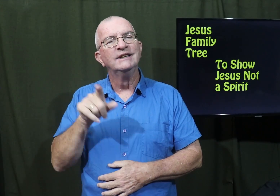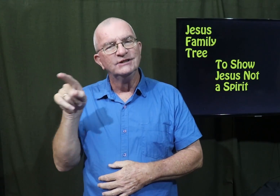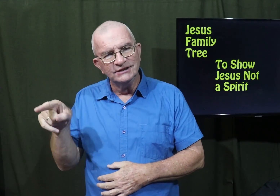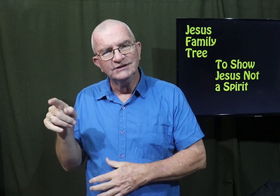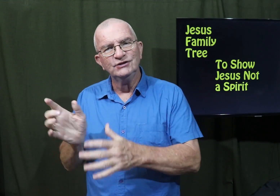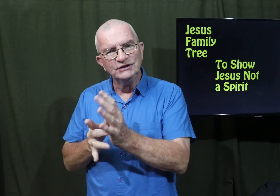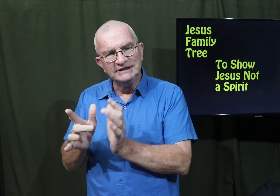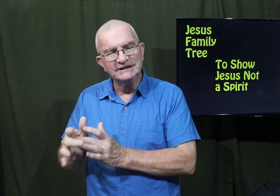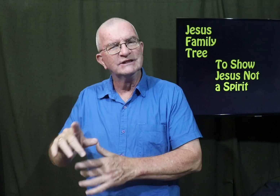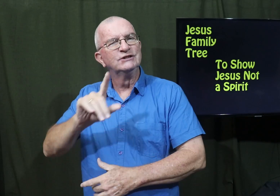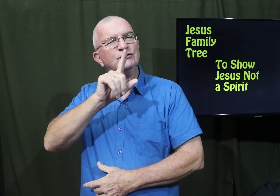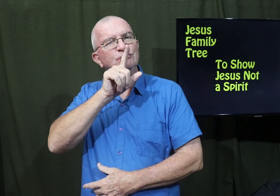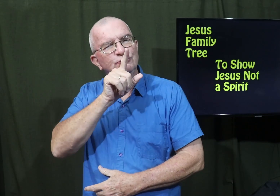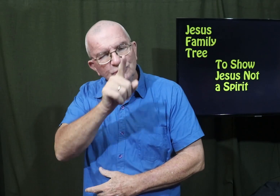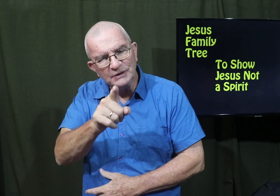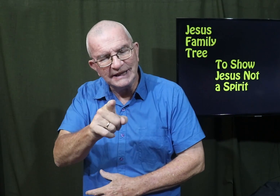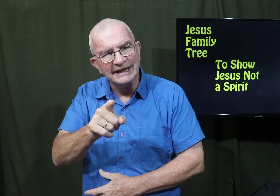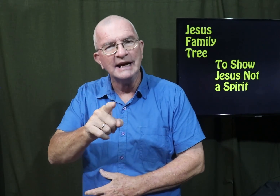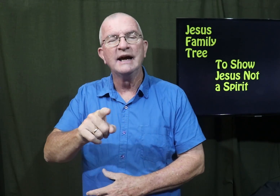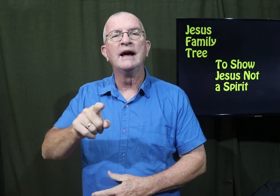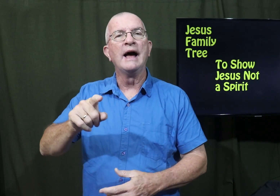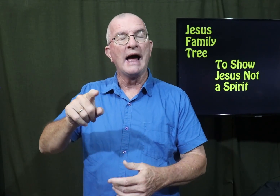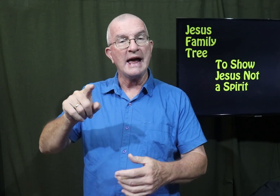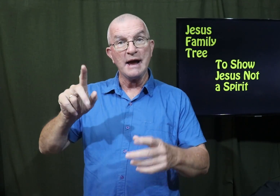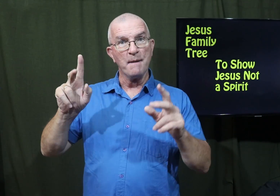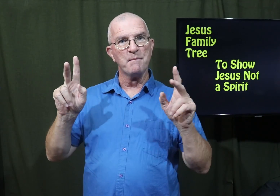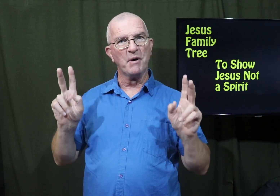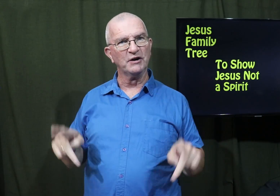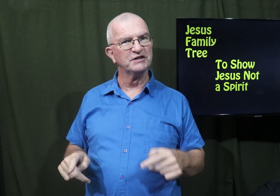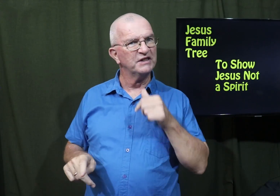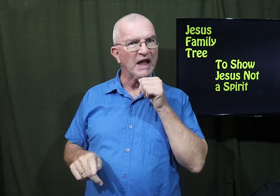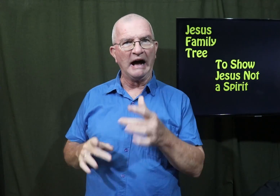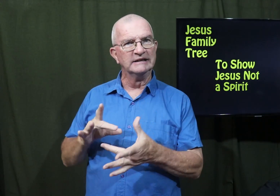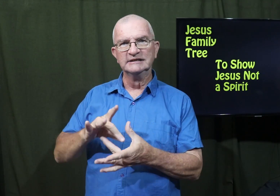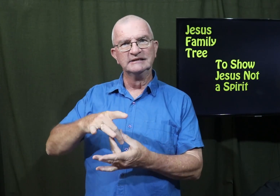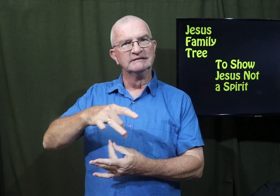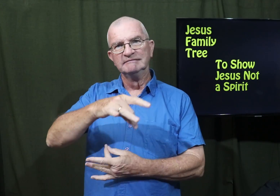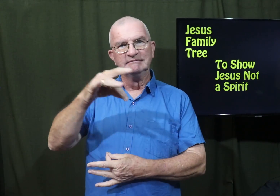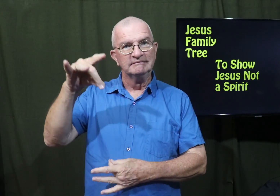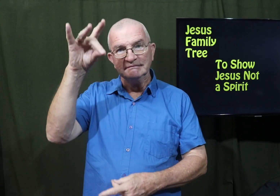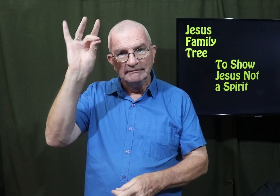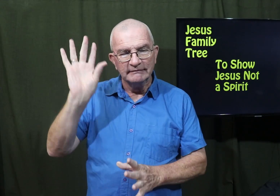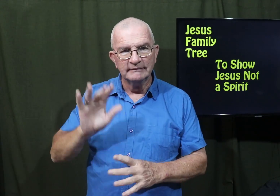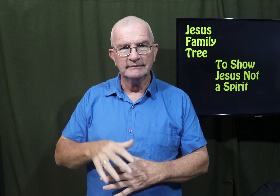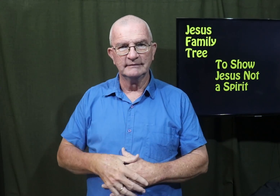to see that Jesus was truly a person not a spirit